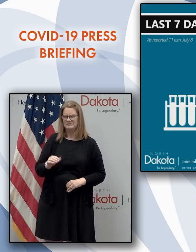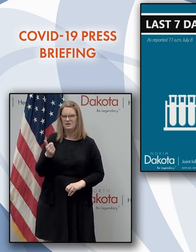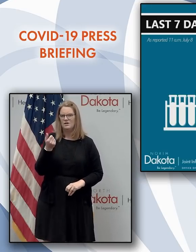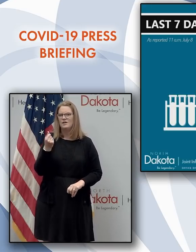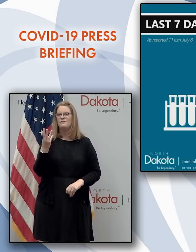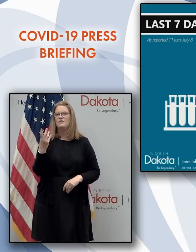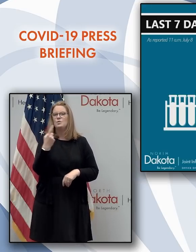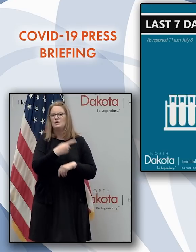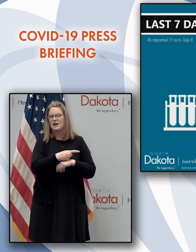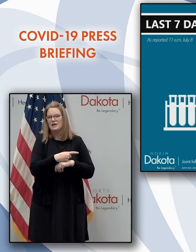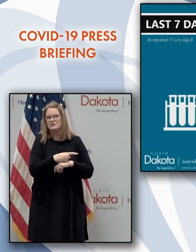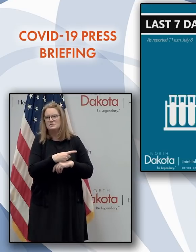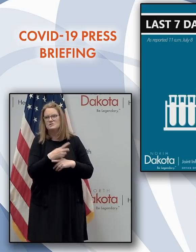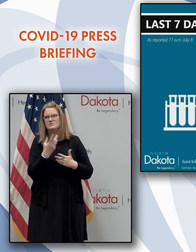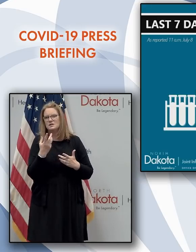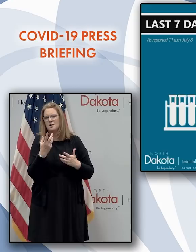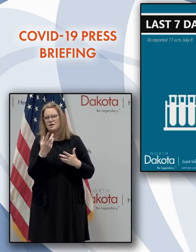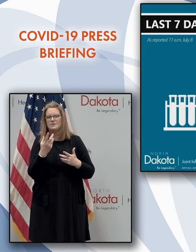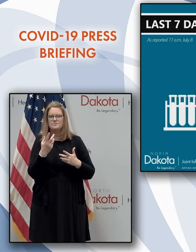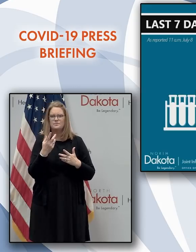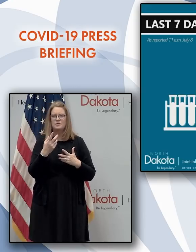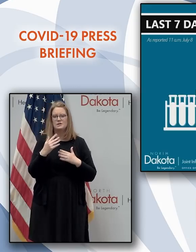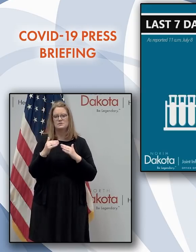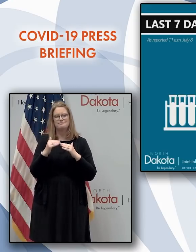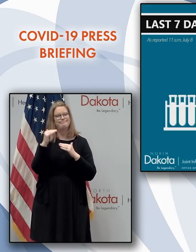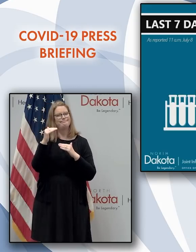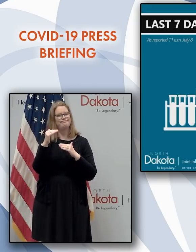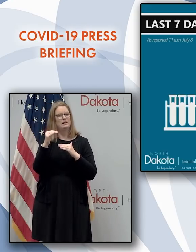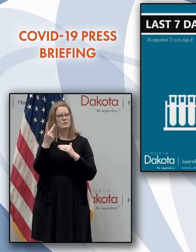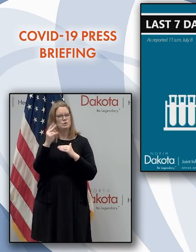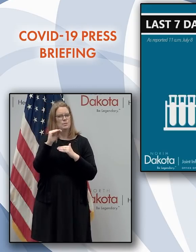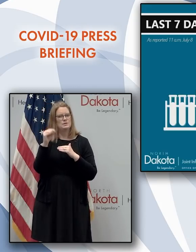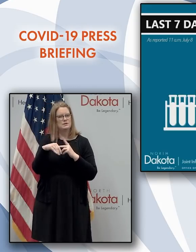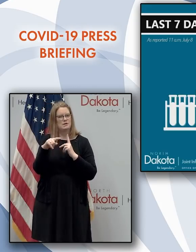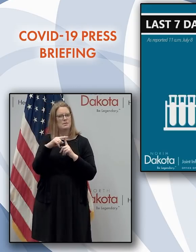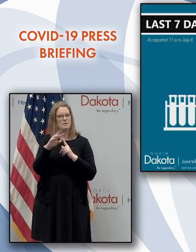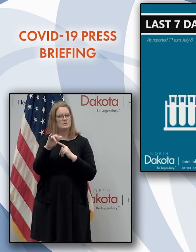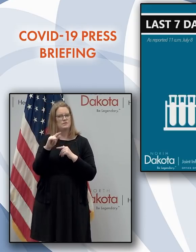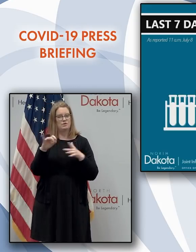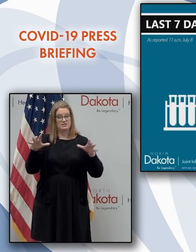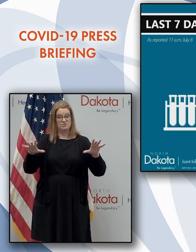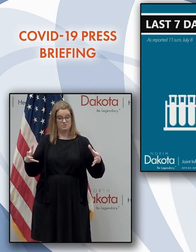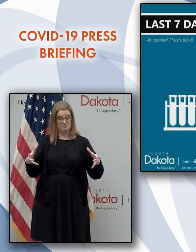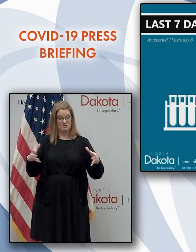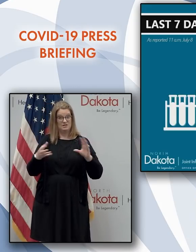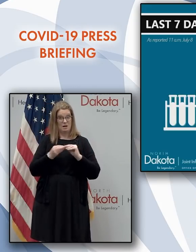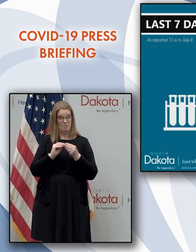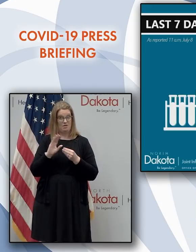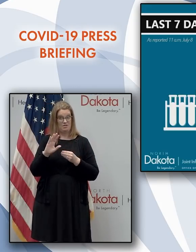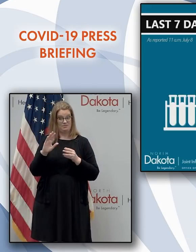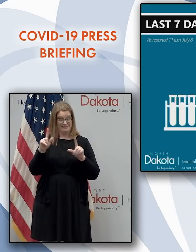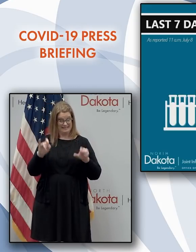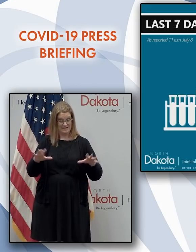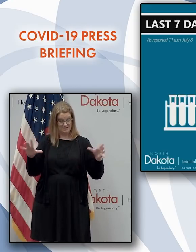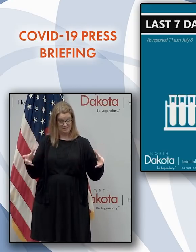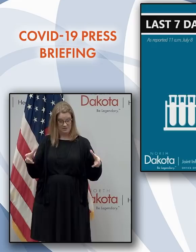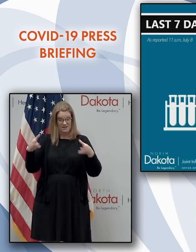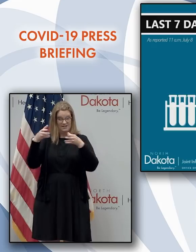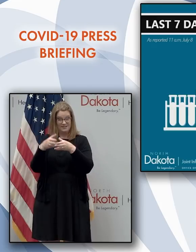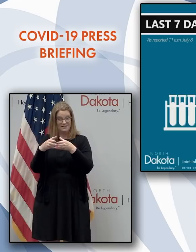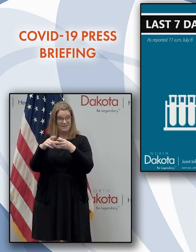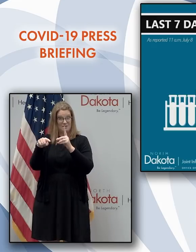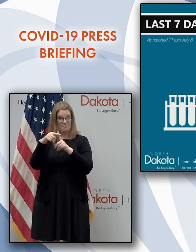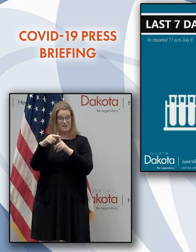of where we've topped just over 2% on the positive rate. And so again, when you're this low,